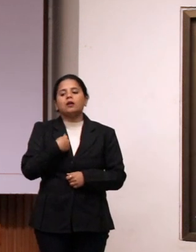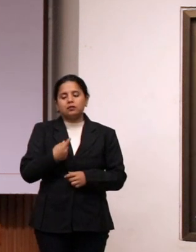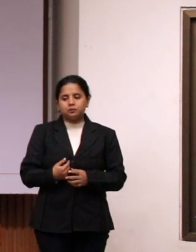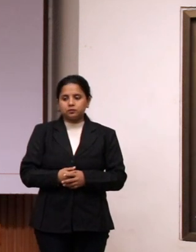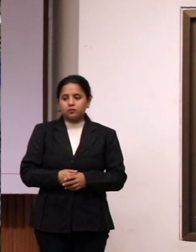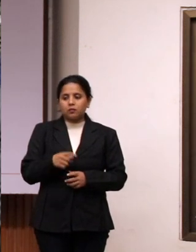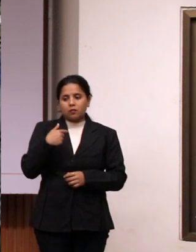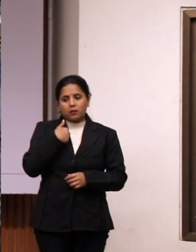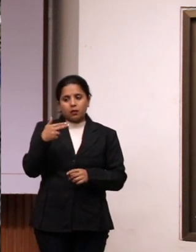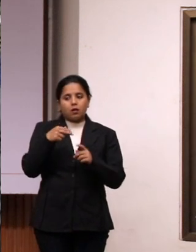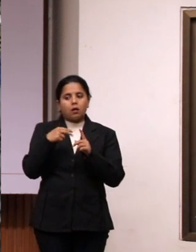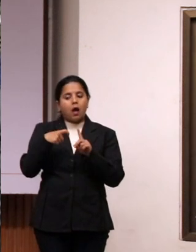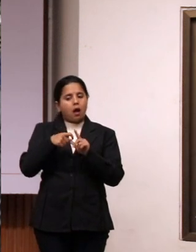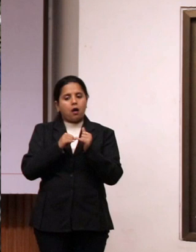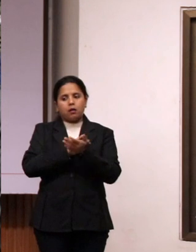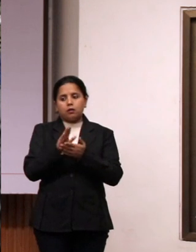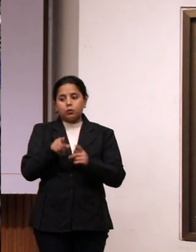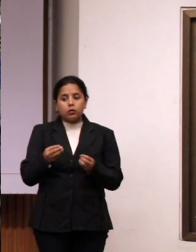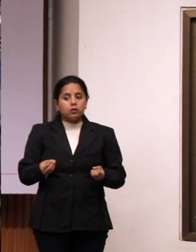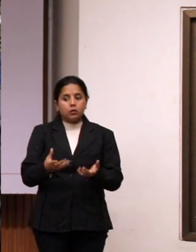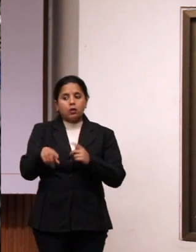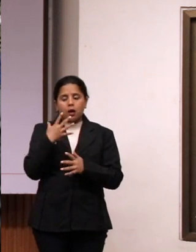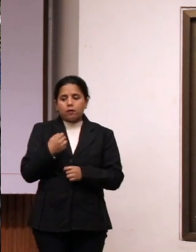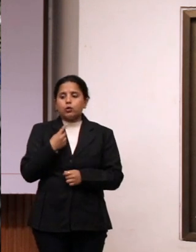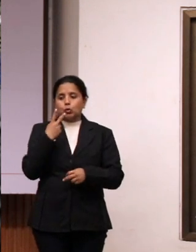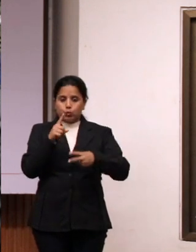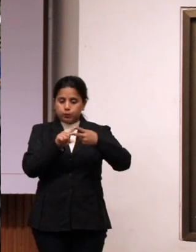Yeah. I am Akash Vashish. Well, to begin then, I have two,